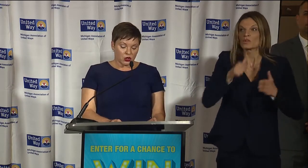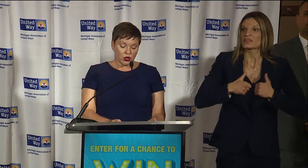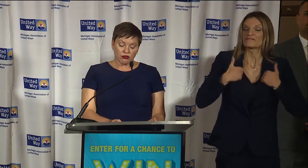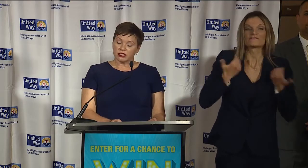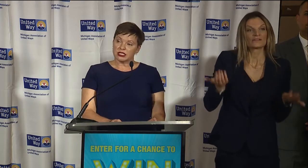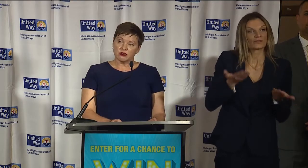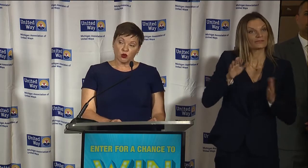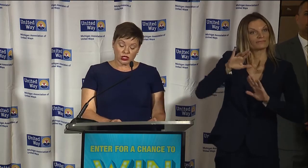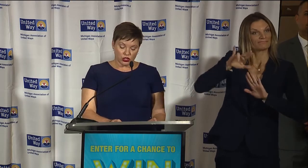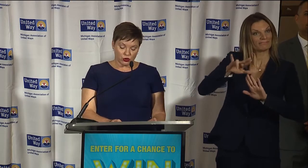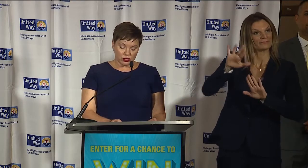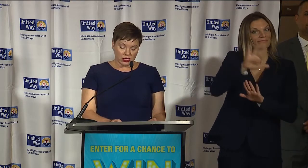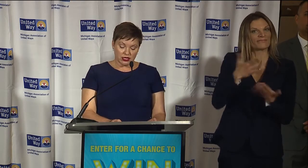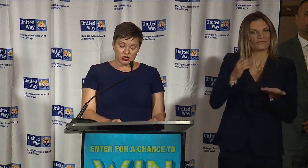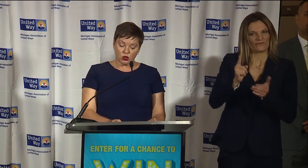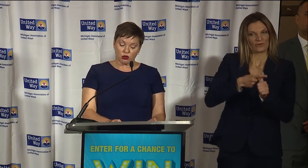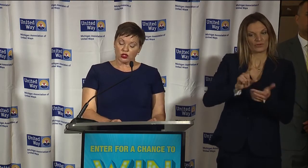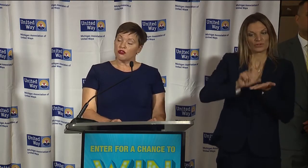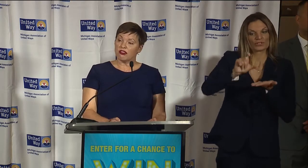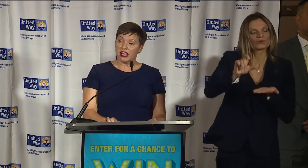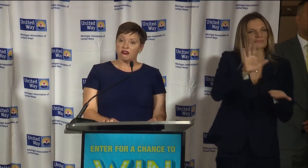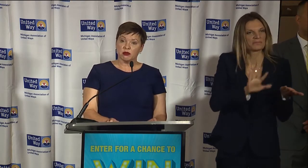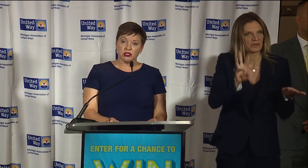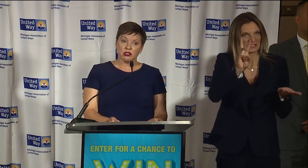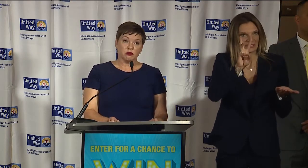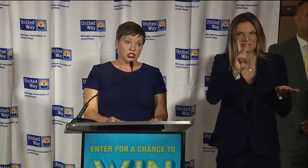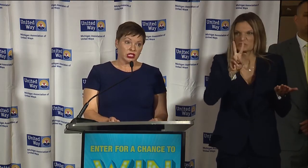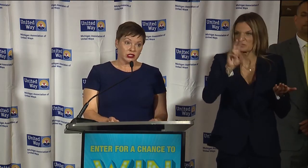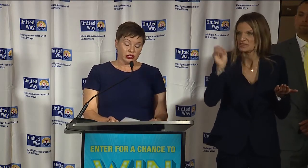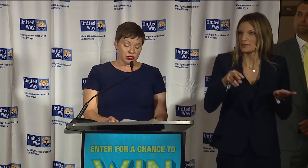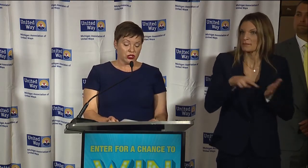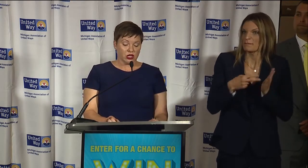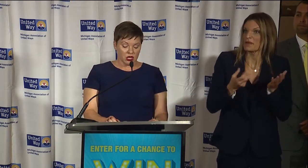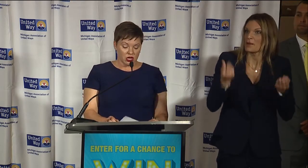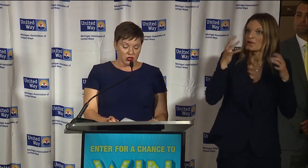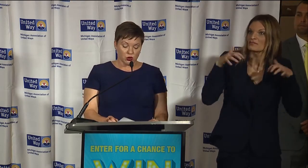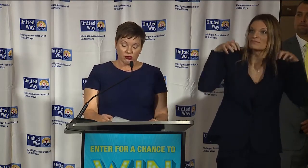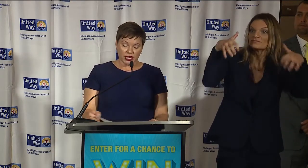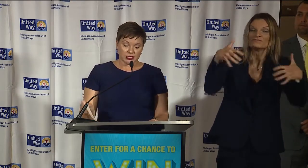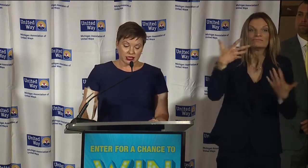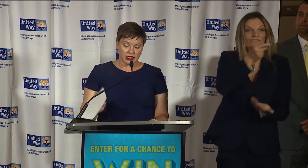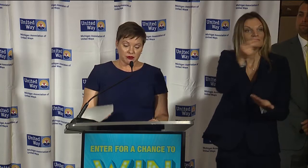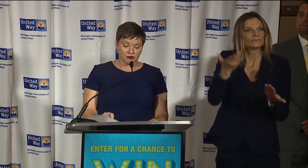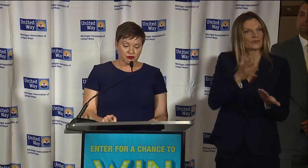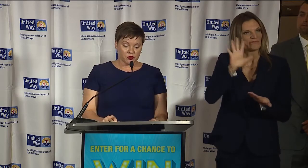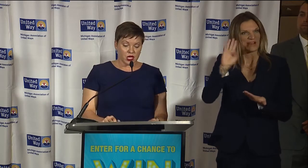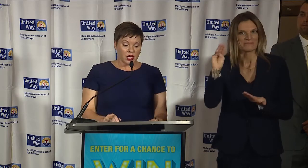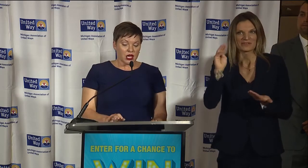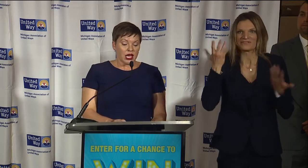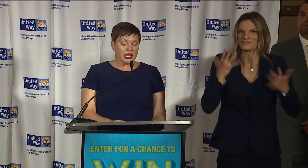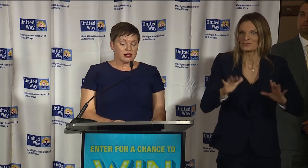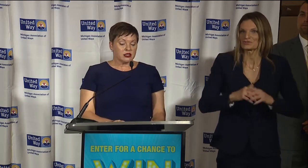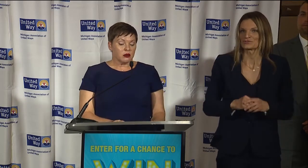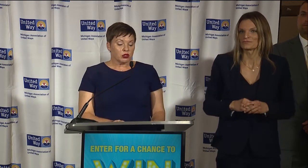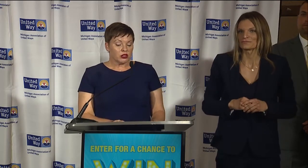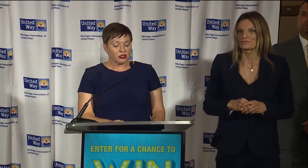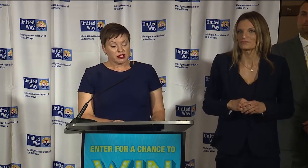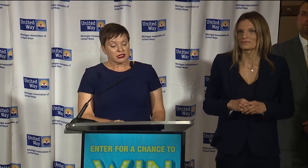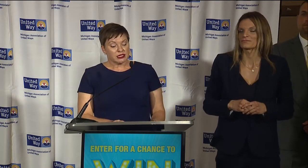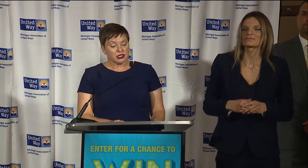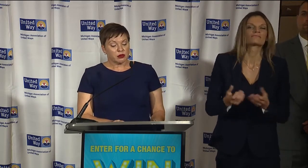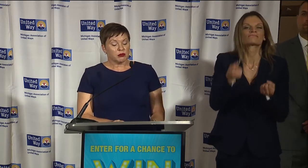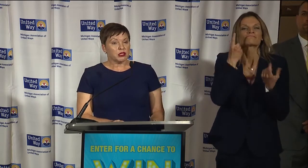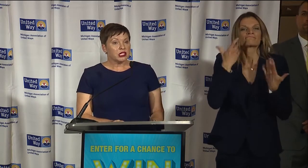residents who have received 1 dose, and that's almost 5 million Michiganders who are vaccinated. As the number